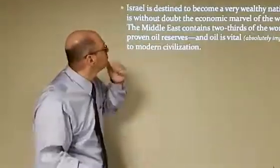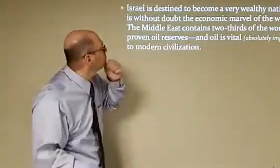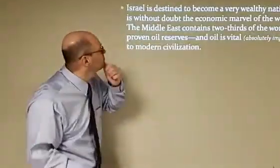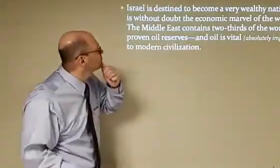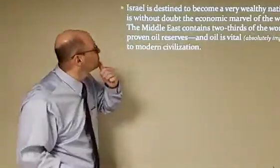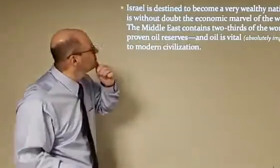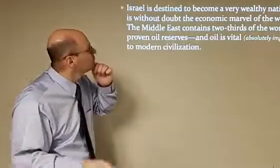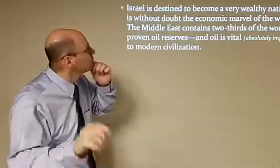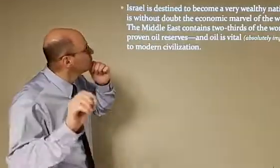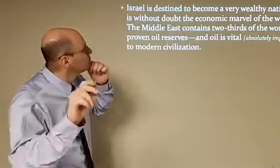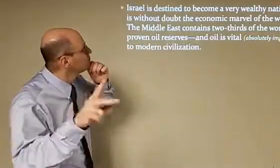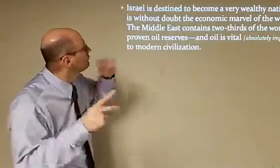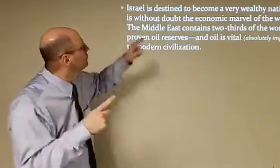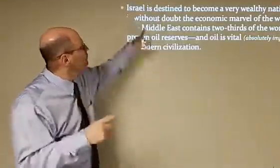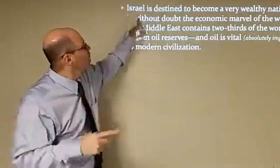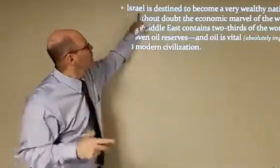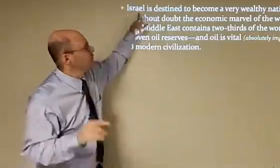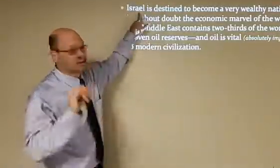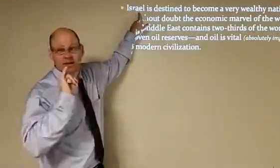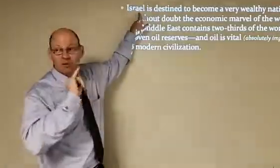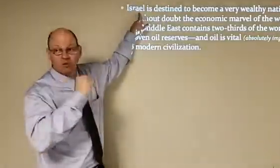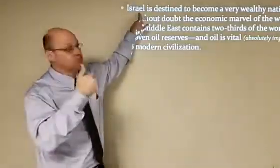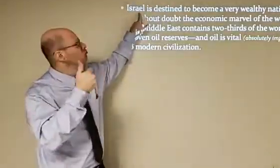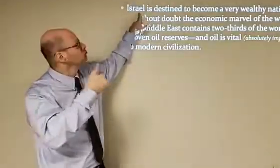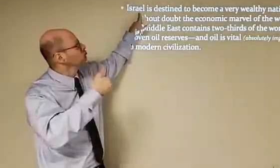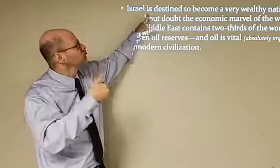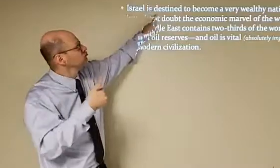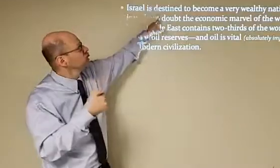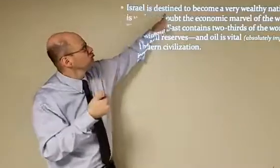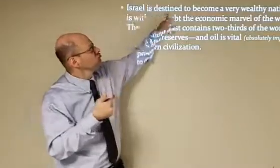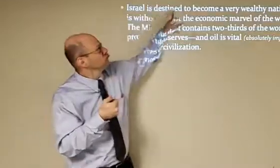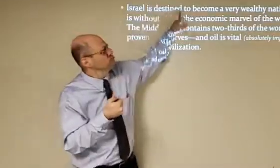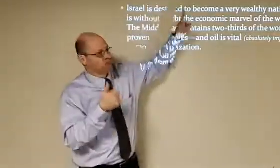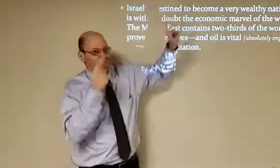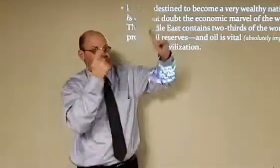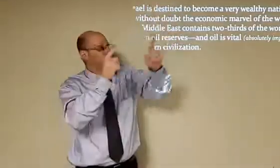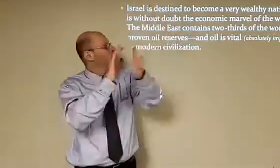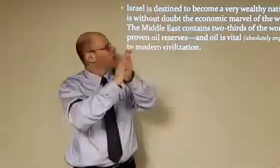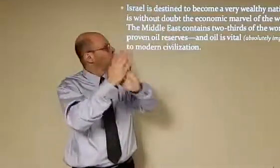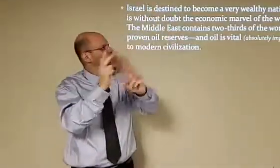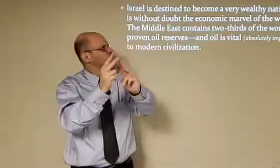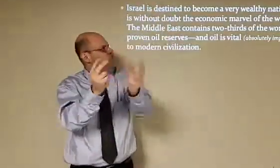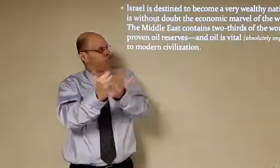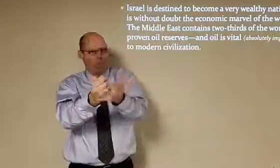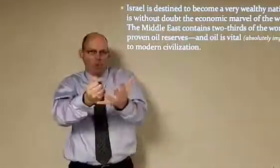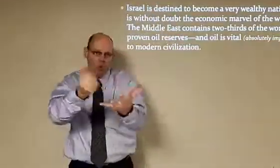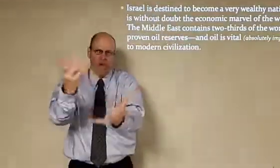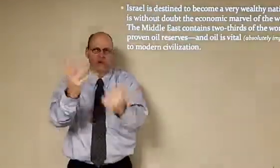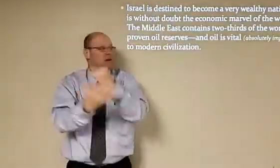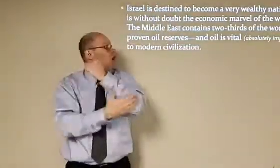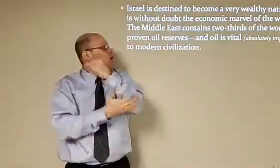And they wanted to take over because of the oil. Okay, getting back. Israel is designed to become a very wealthy